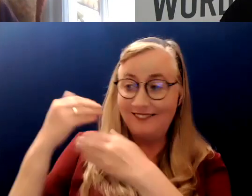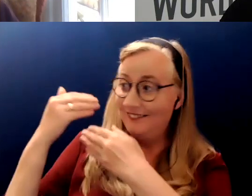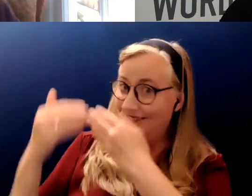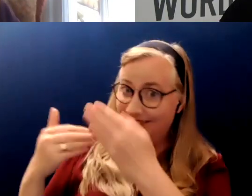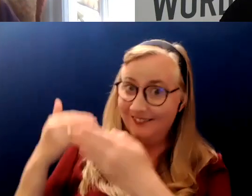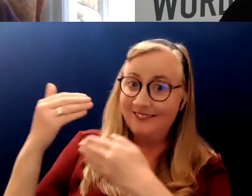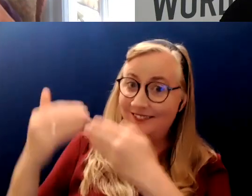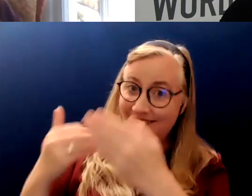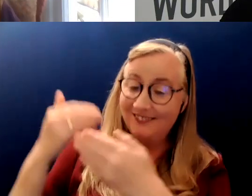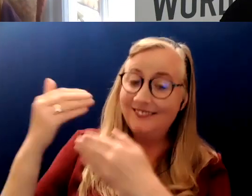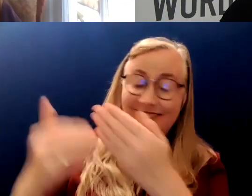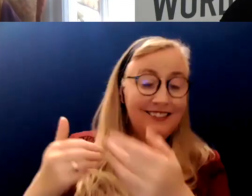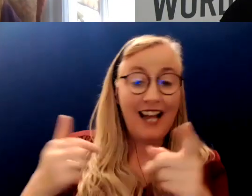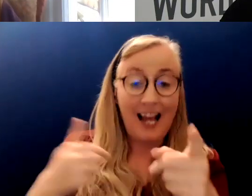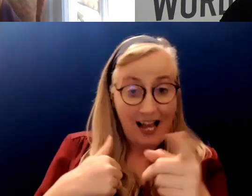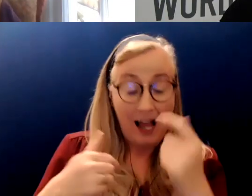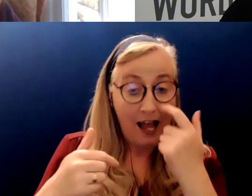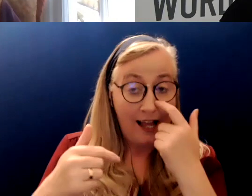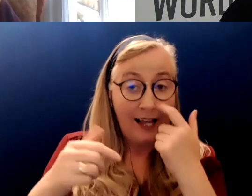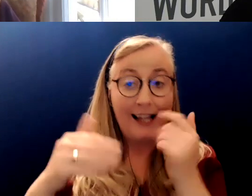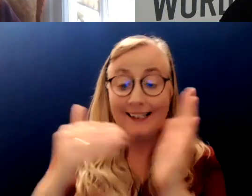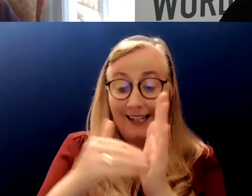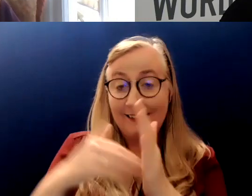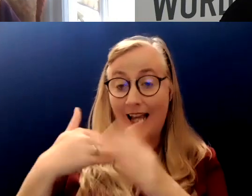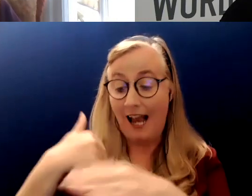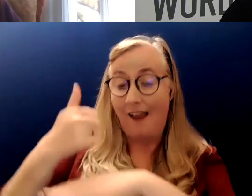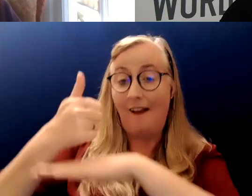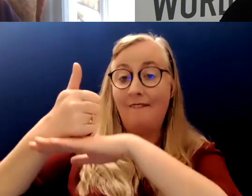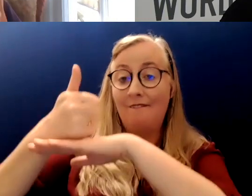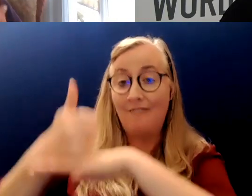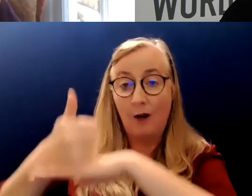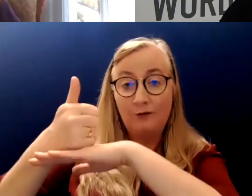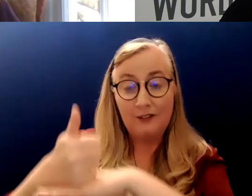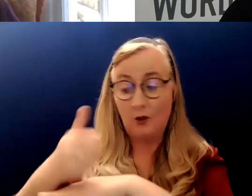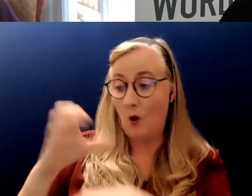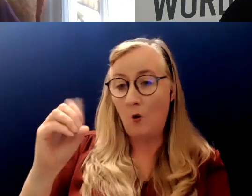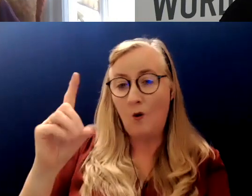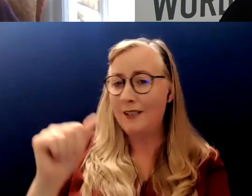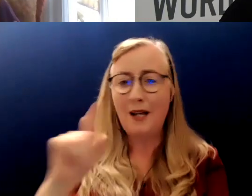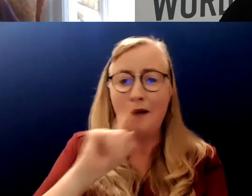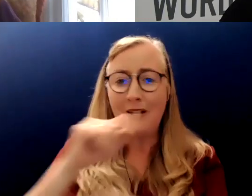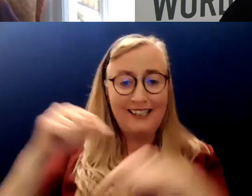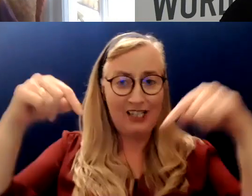that I am the founder of the organization. However, today I'm here presenting